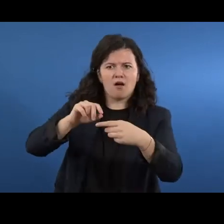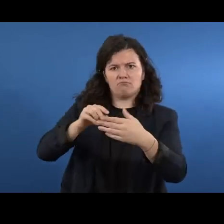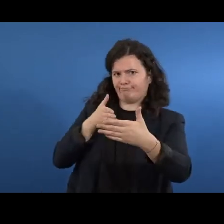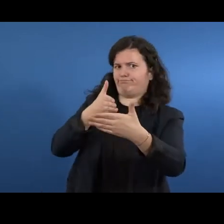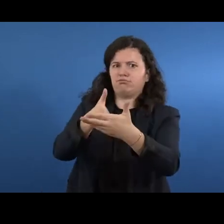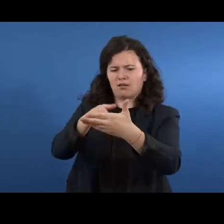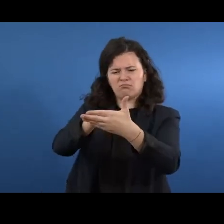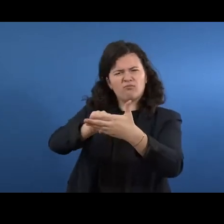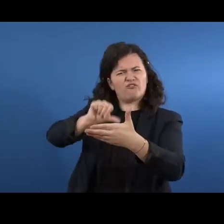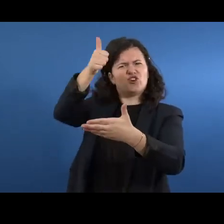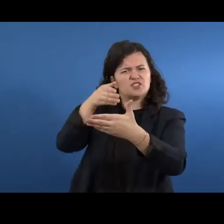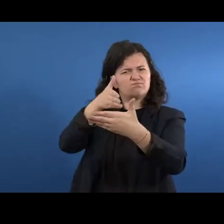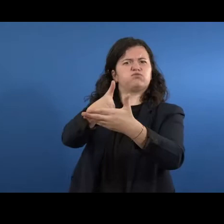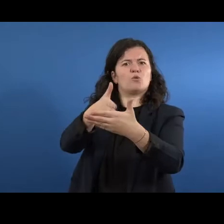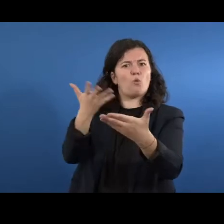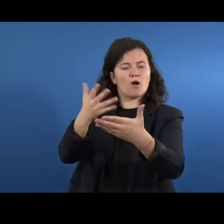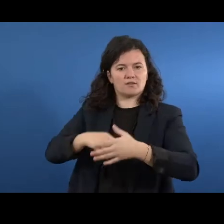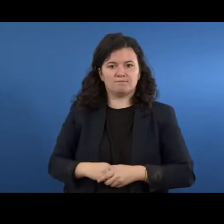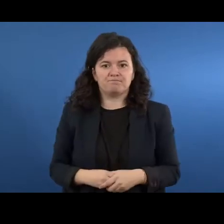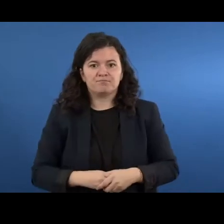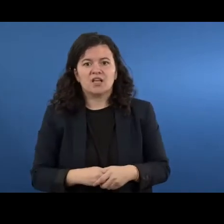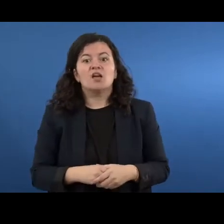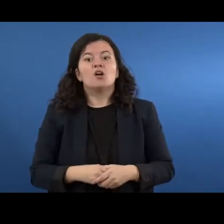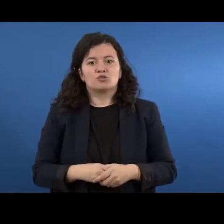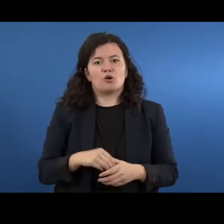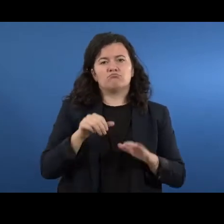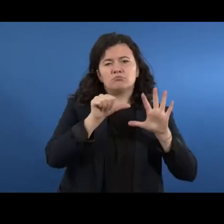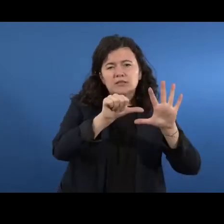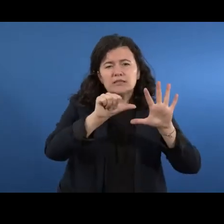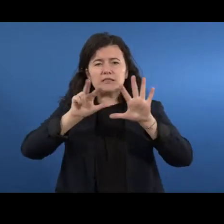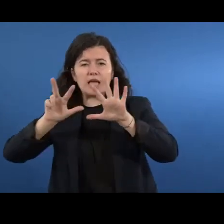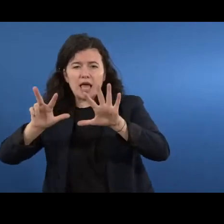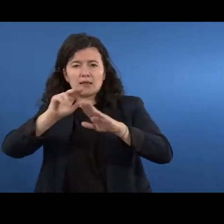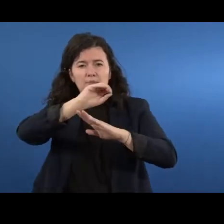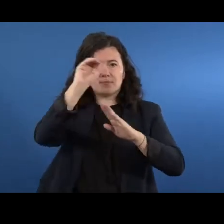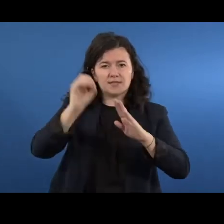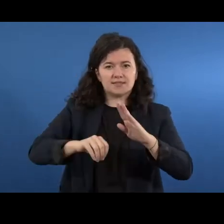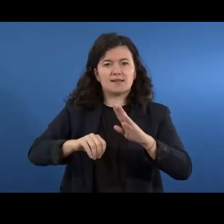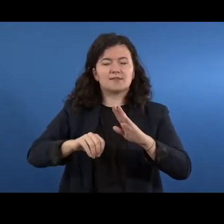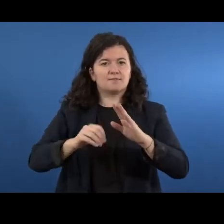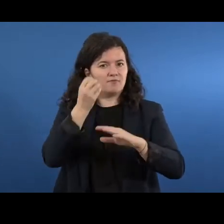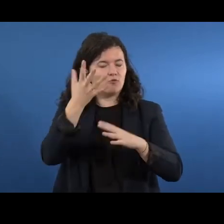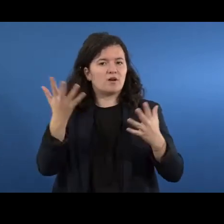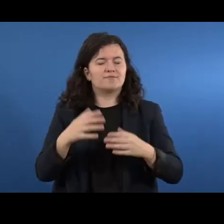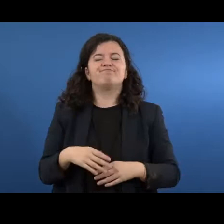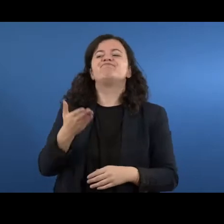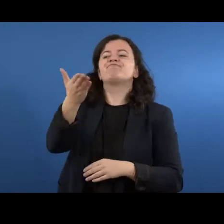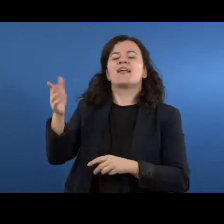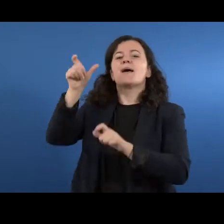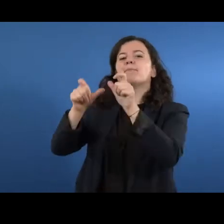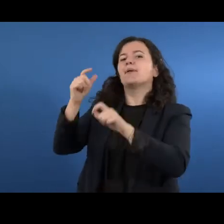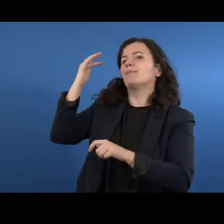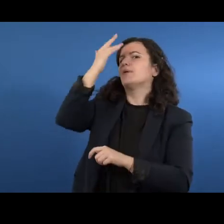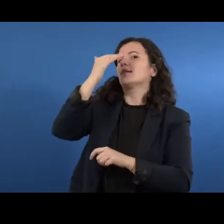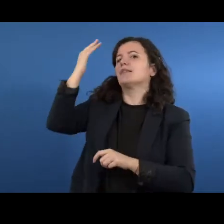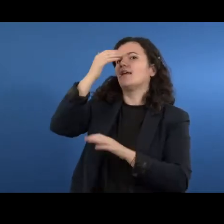clearly with more than 2/3 of those who responded, 68%, they say it's a negative attitude by